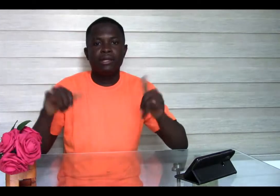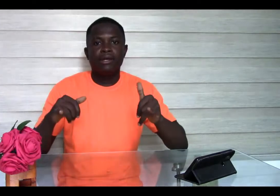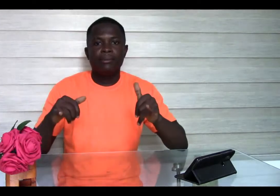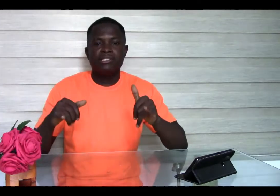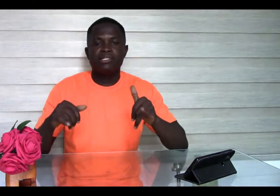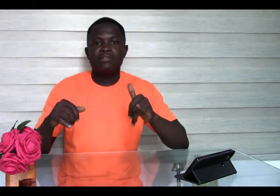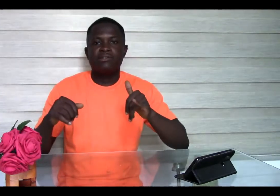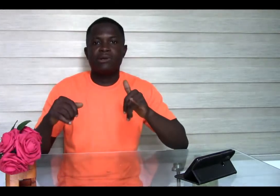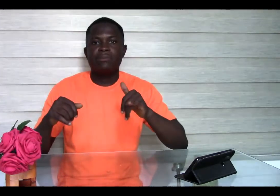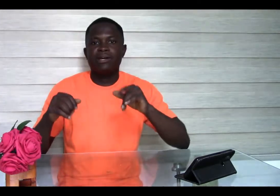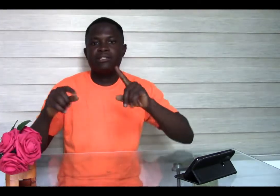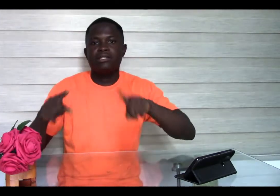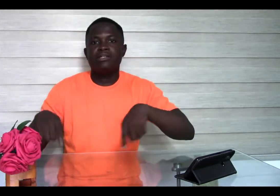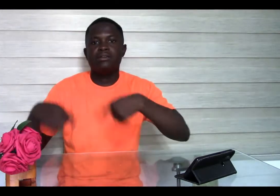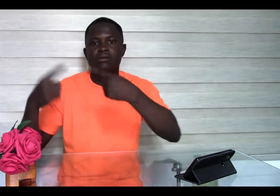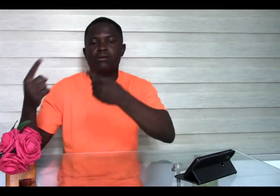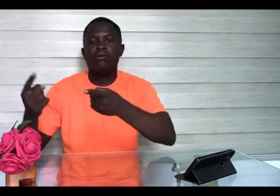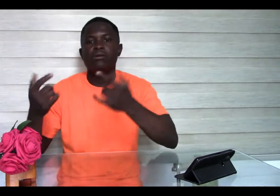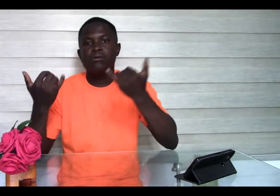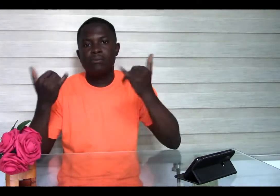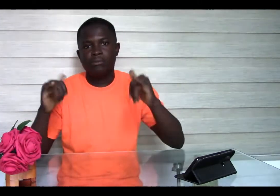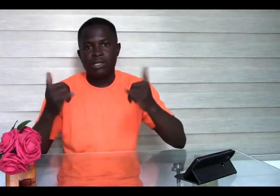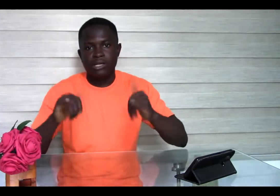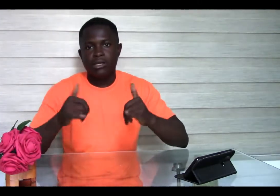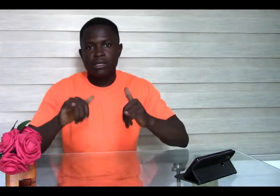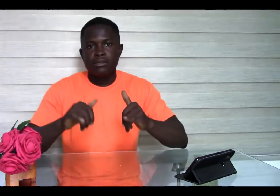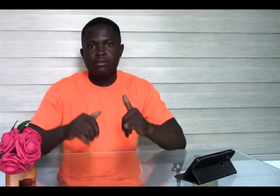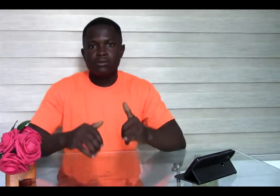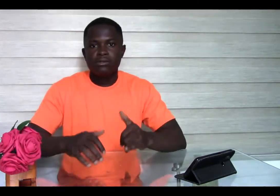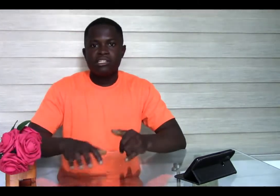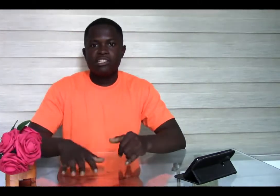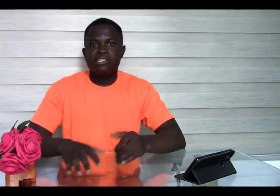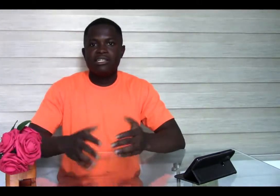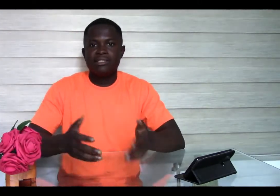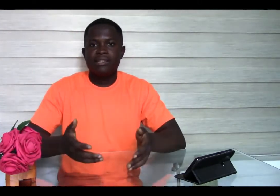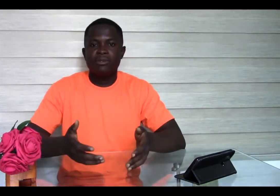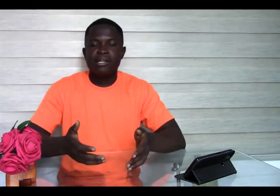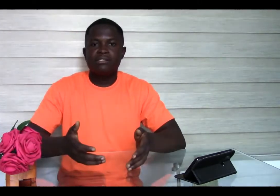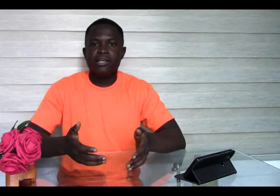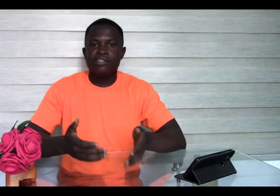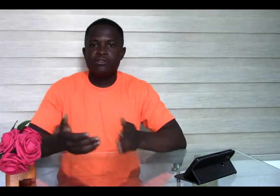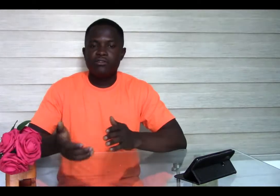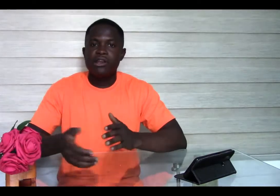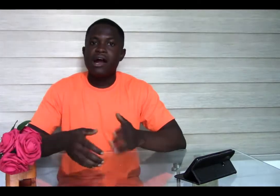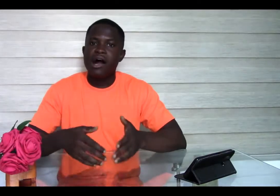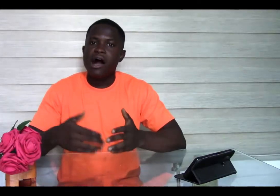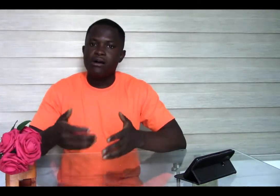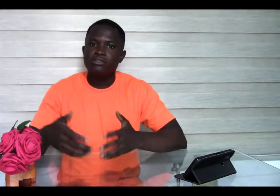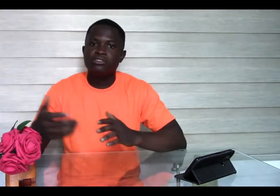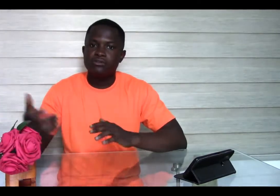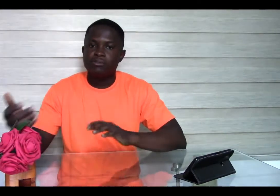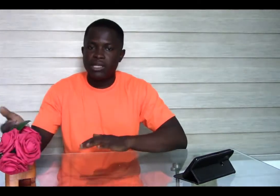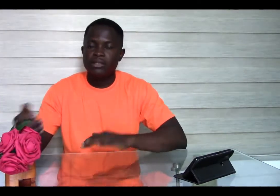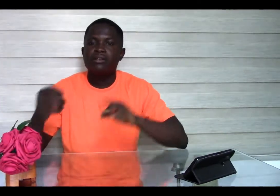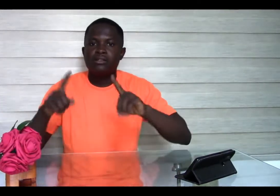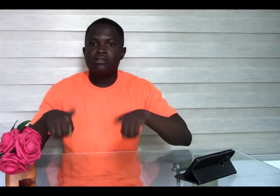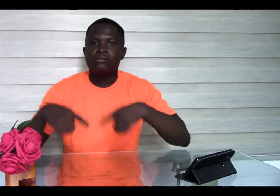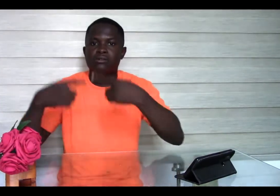but she's responded by saying go play. So she's just telling me that her children are out to play. So